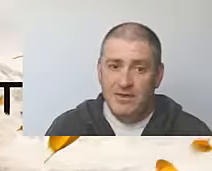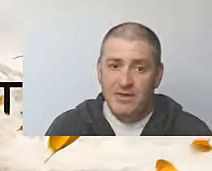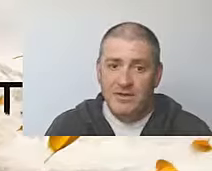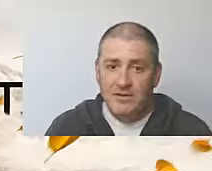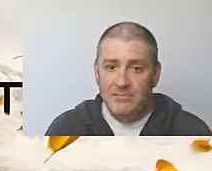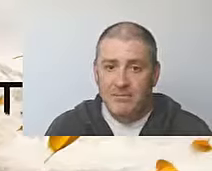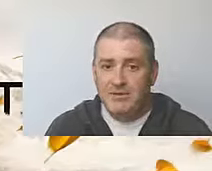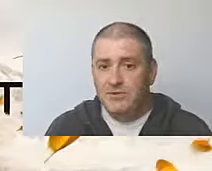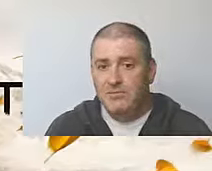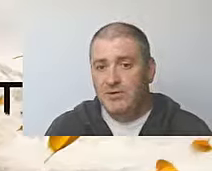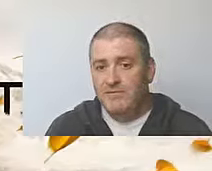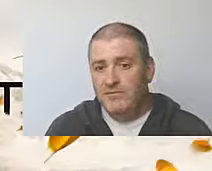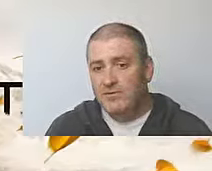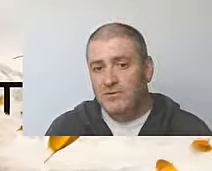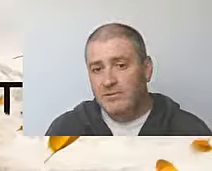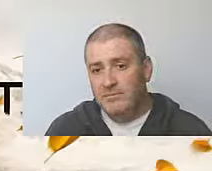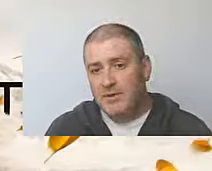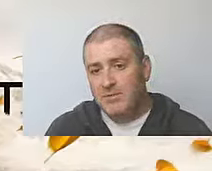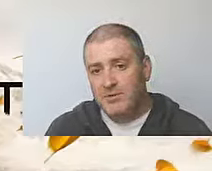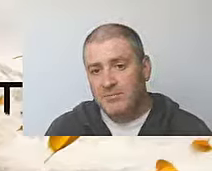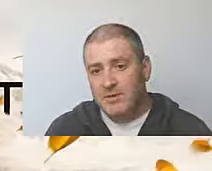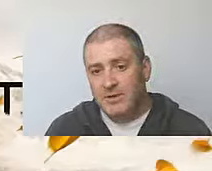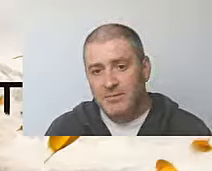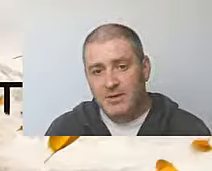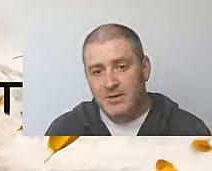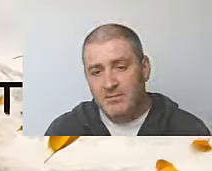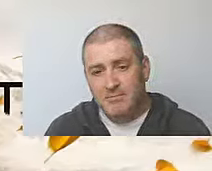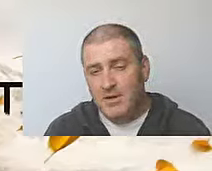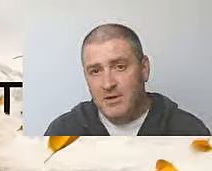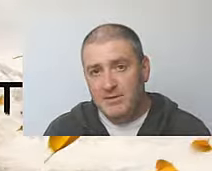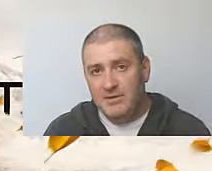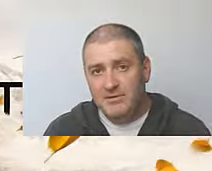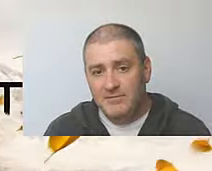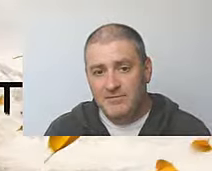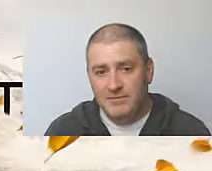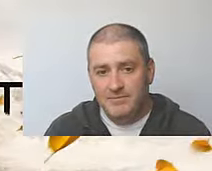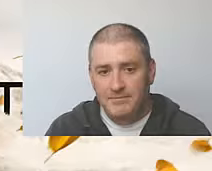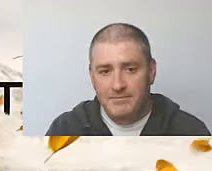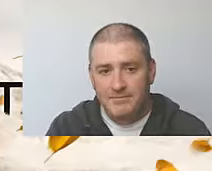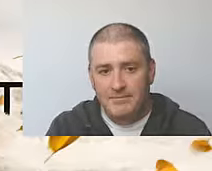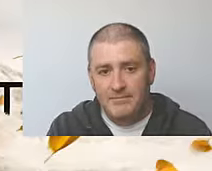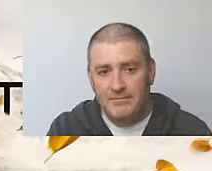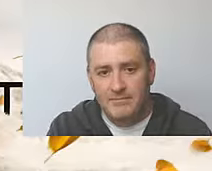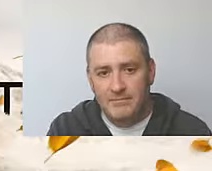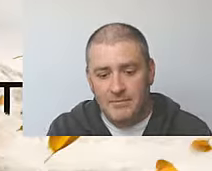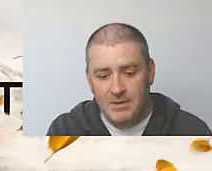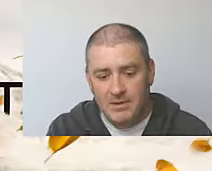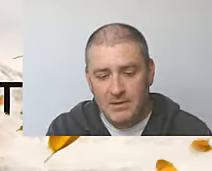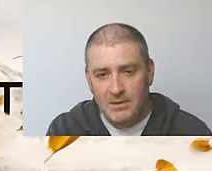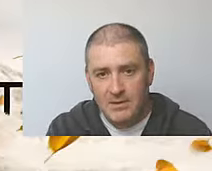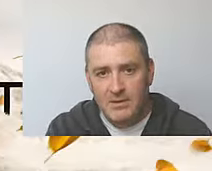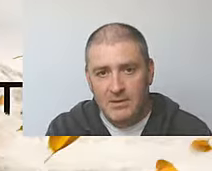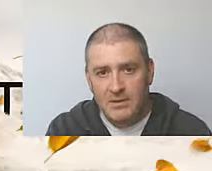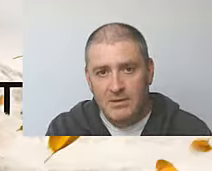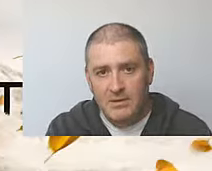before, Metroid Prime 4, Pokemon Pokopia, Mario Tennis Fever.